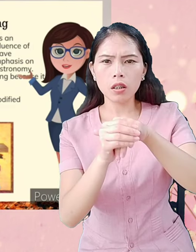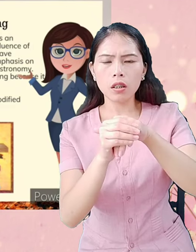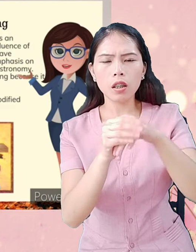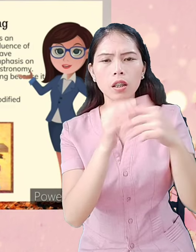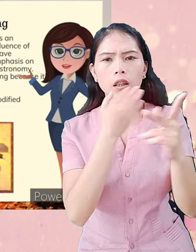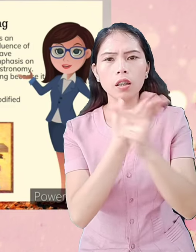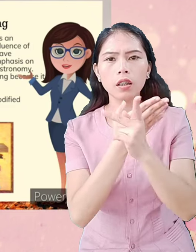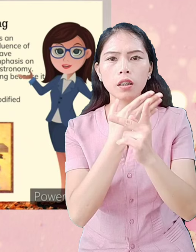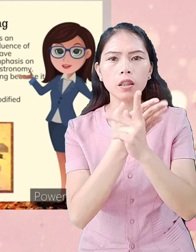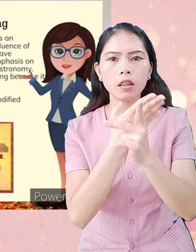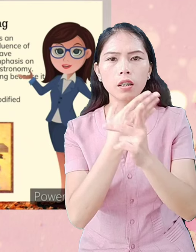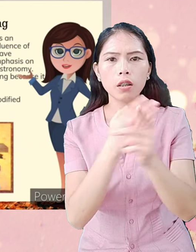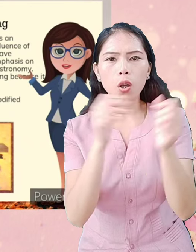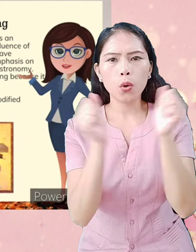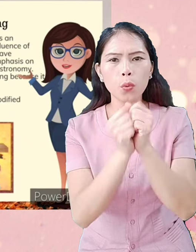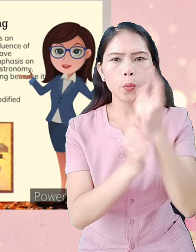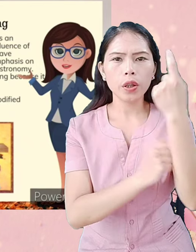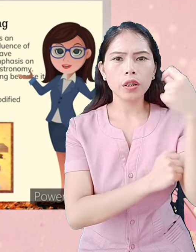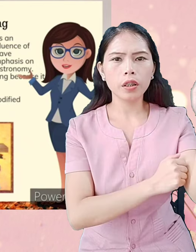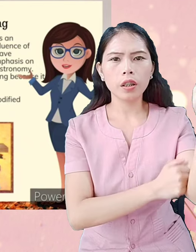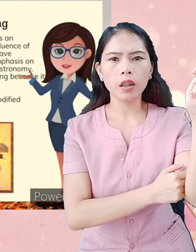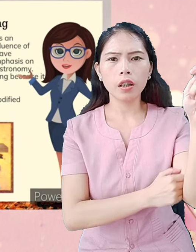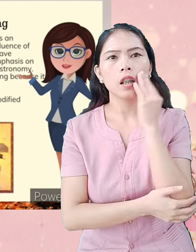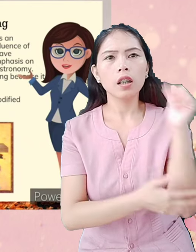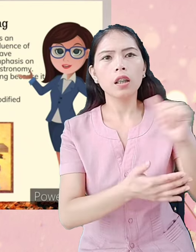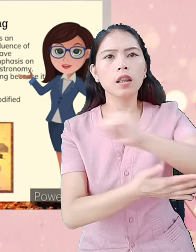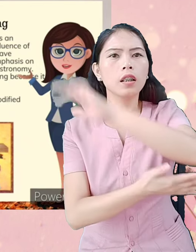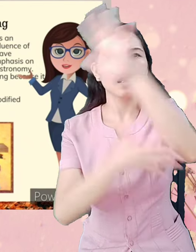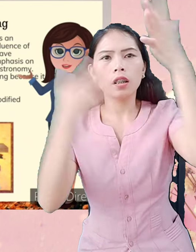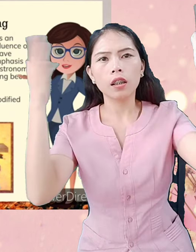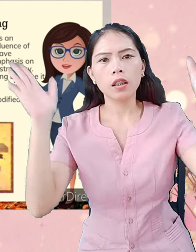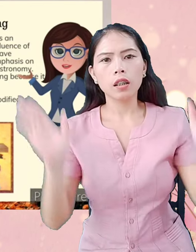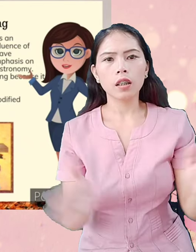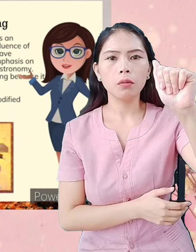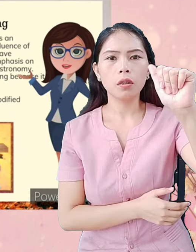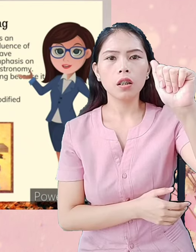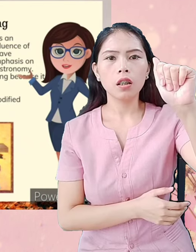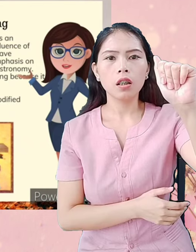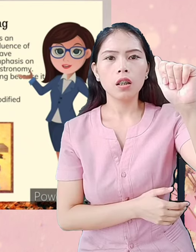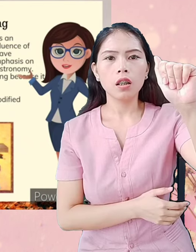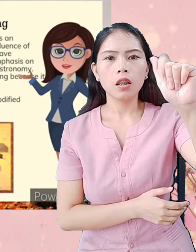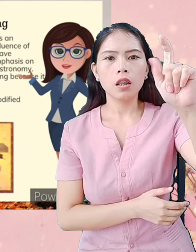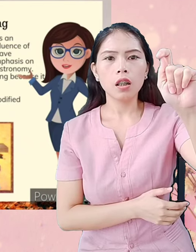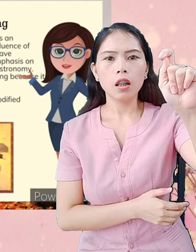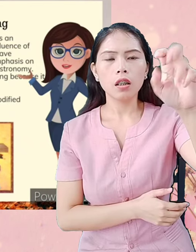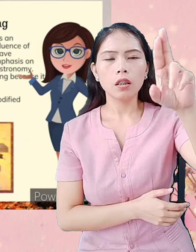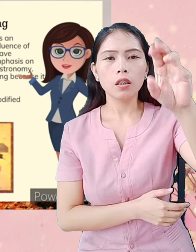in keeping with the rapid development of Korean astronomy.